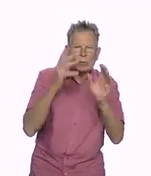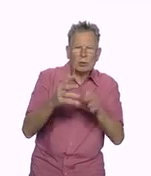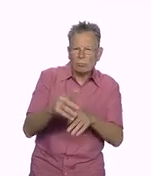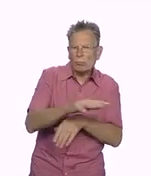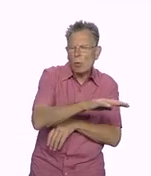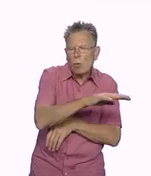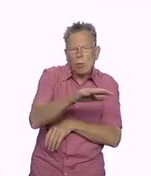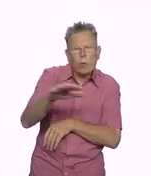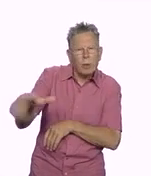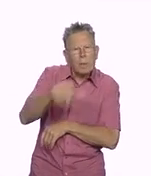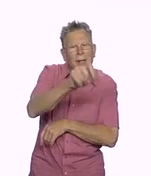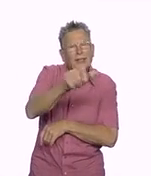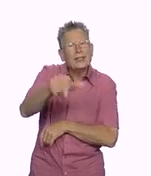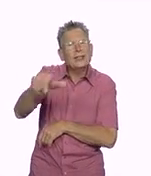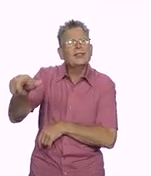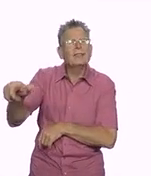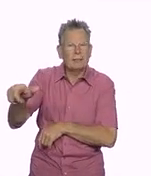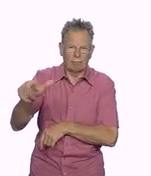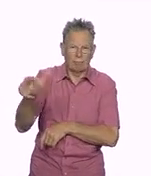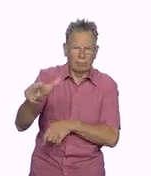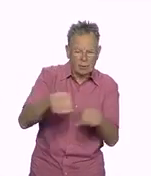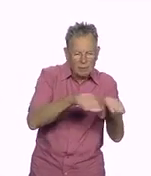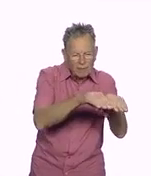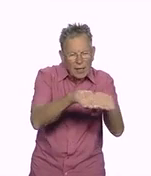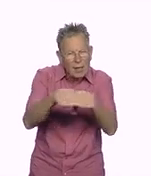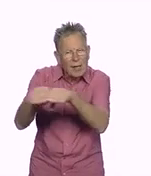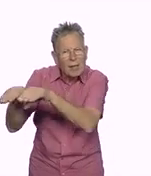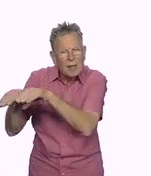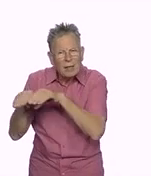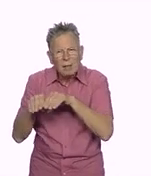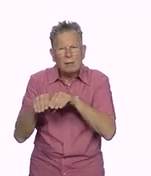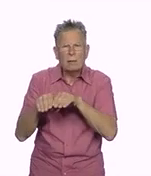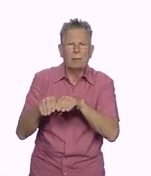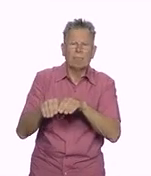Doctors have to treat all their patients fairly and without discrimination.